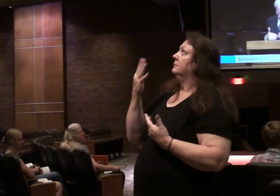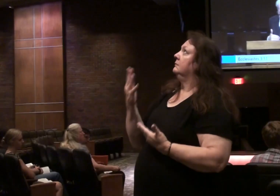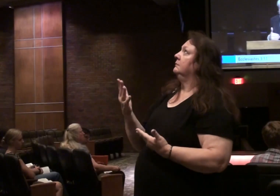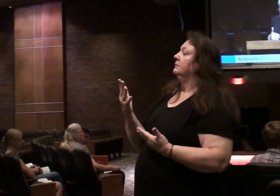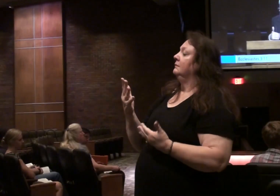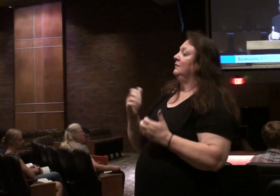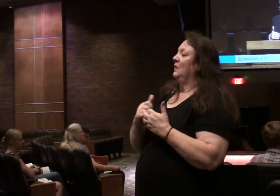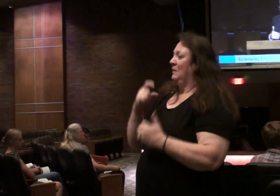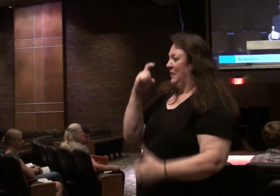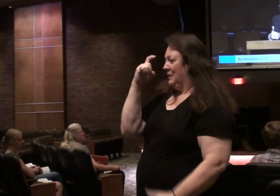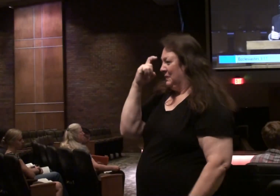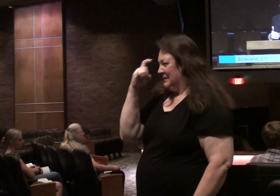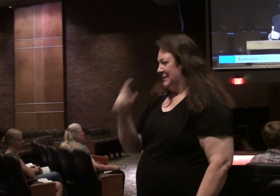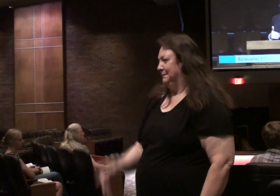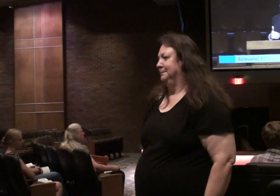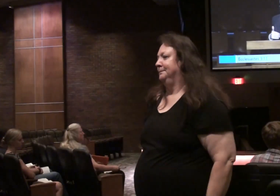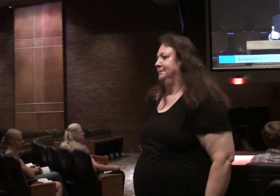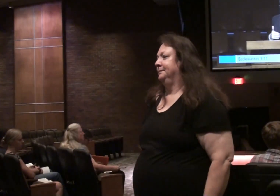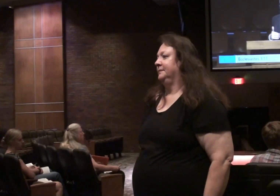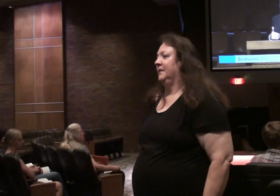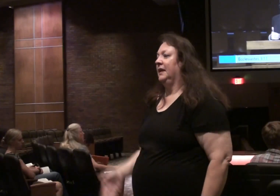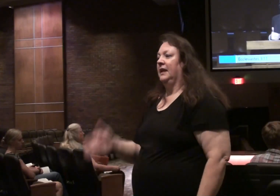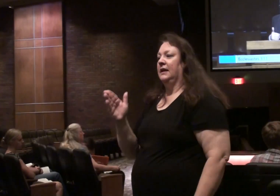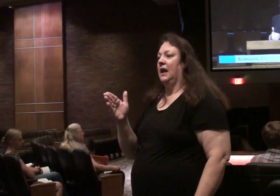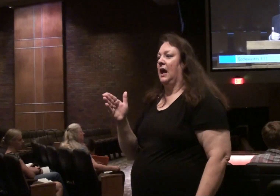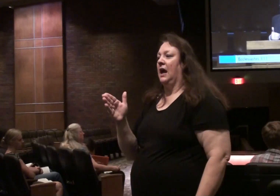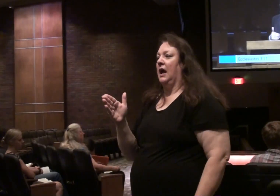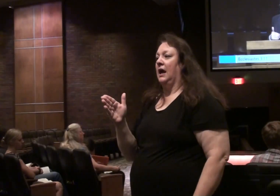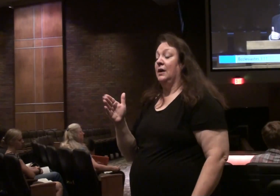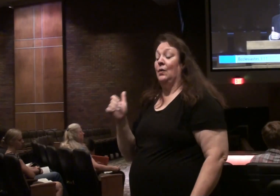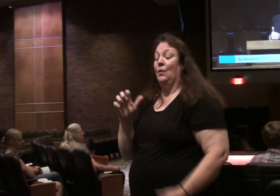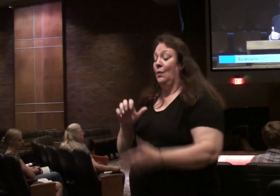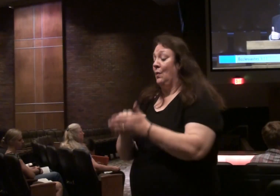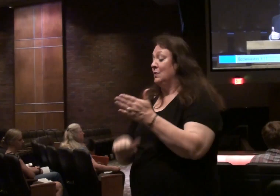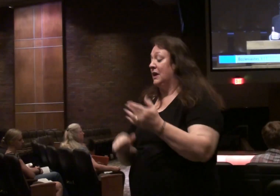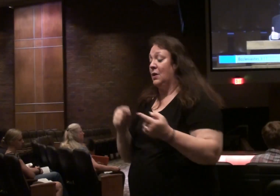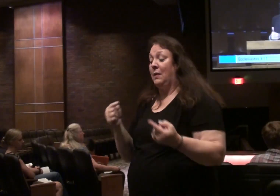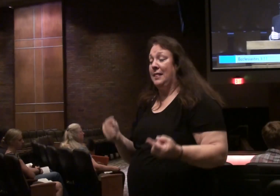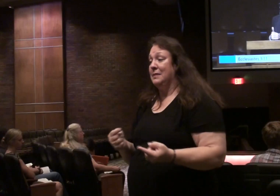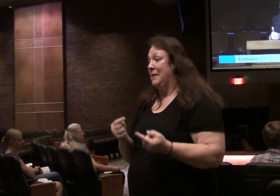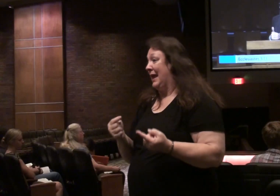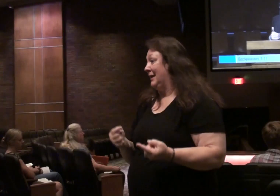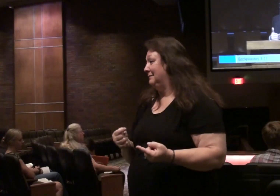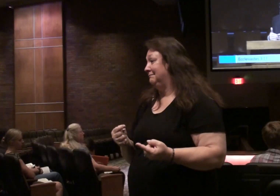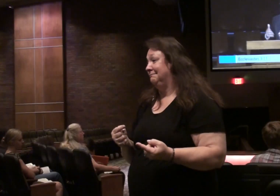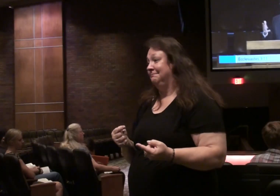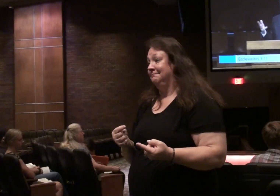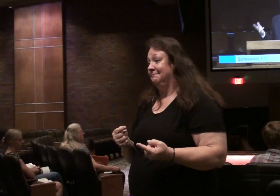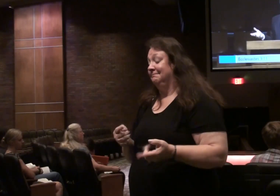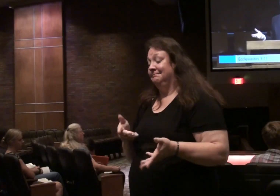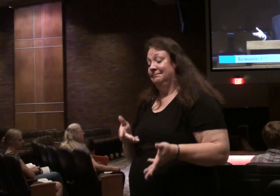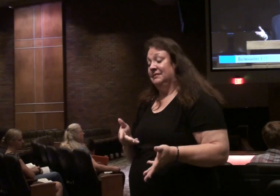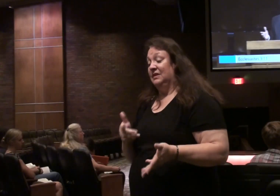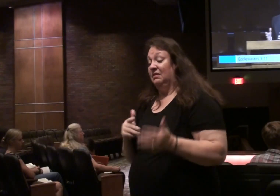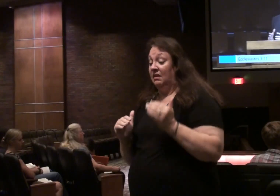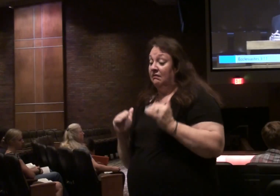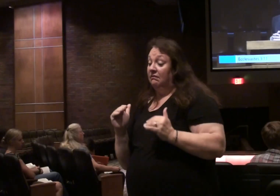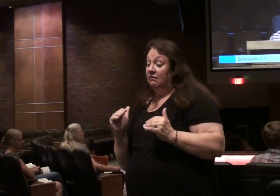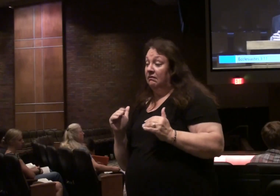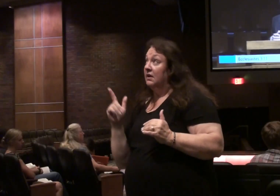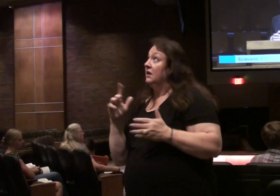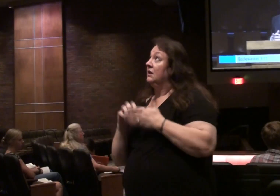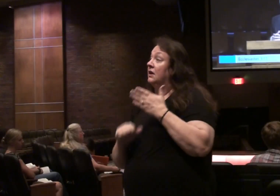with wisdom. And God won't take the pain away. He won't take the unfairness